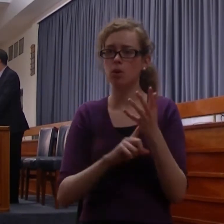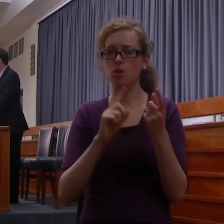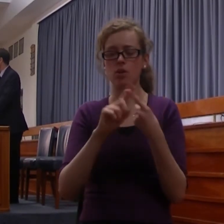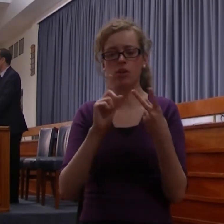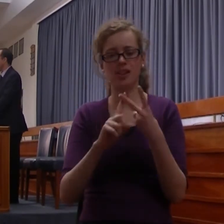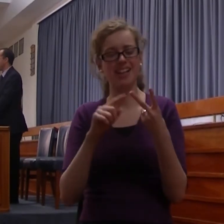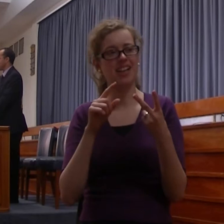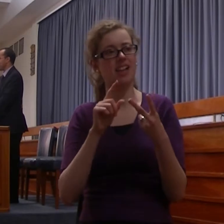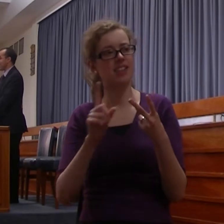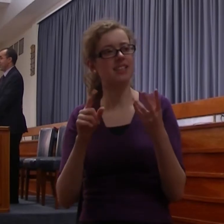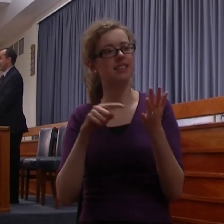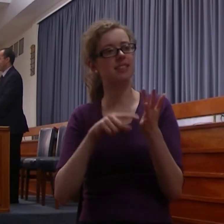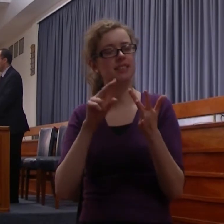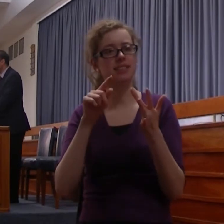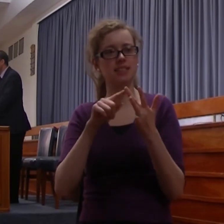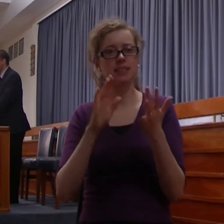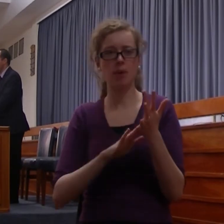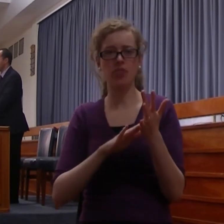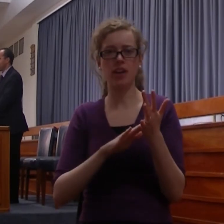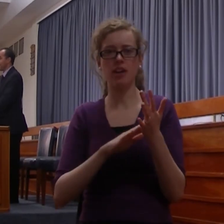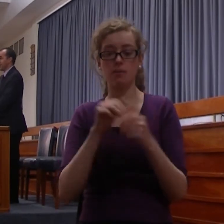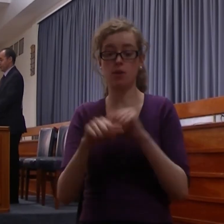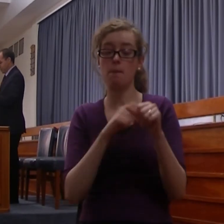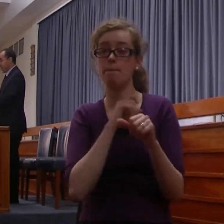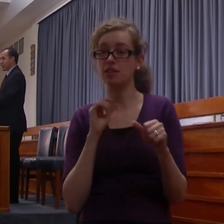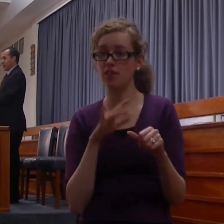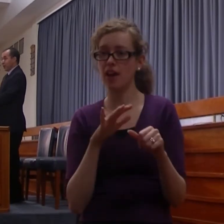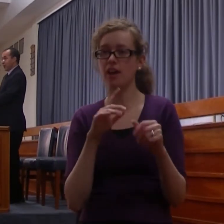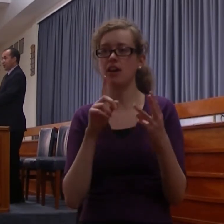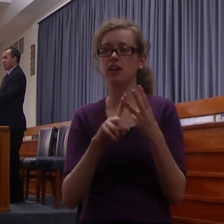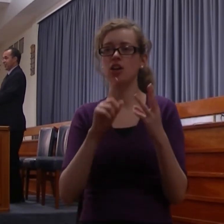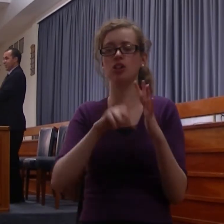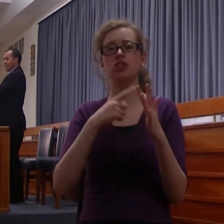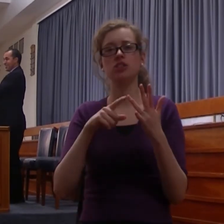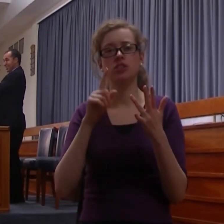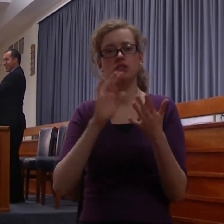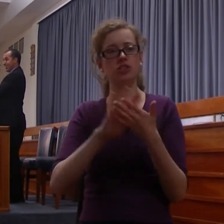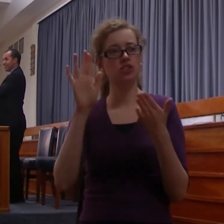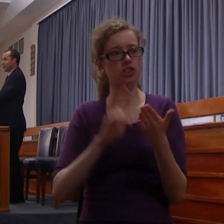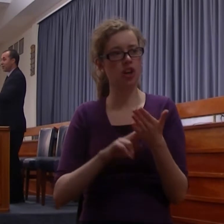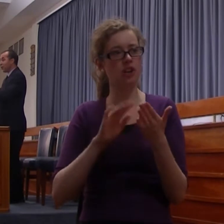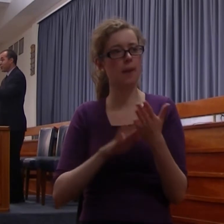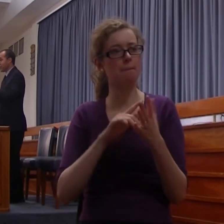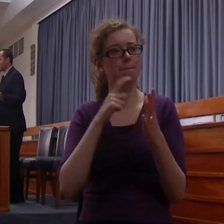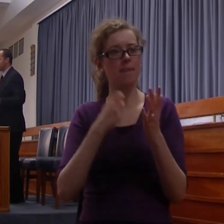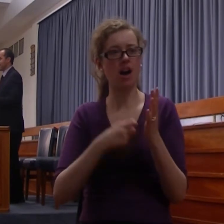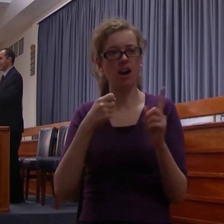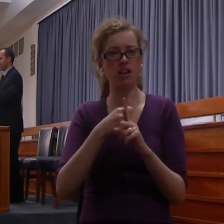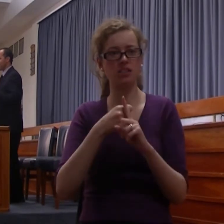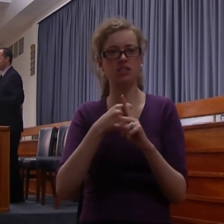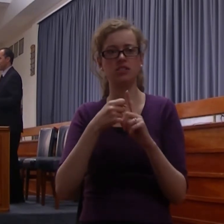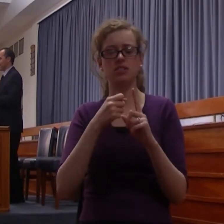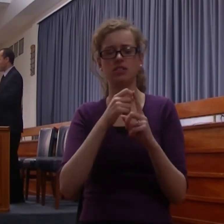preachers. Paul was there, Timothy was one of the pastors, the apostle John was also there, John